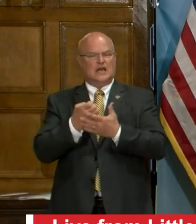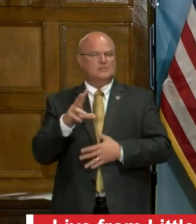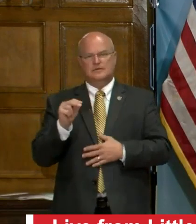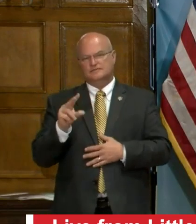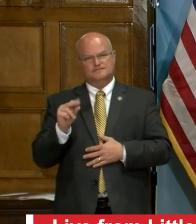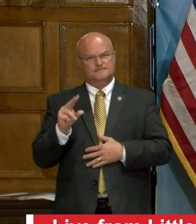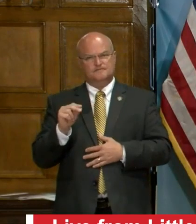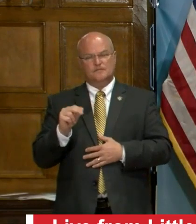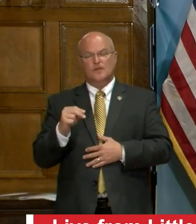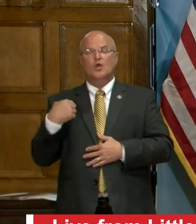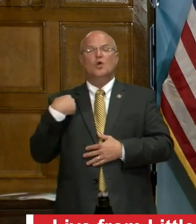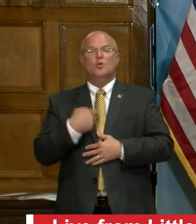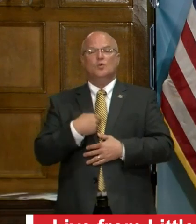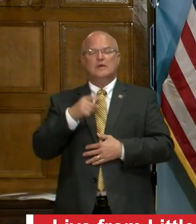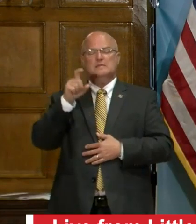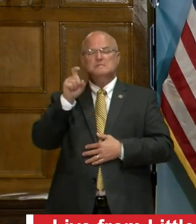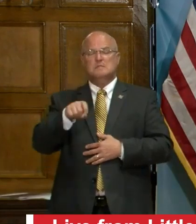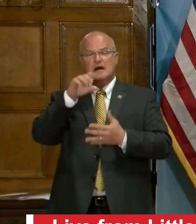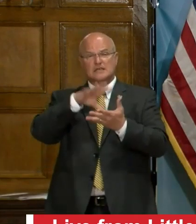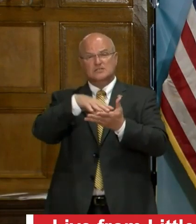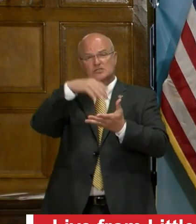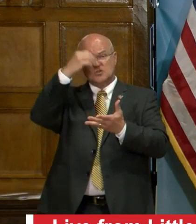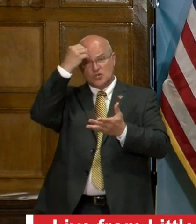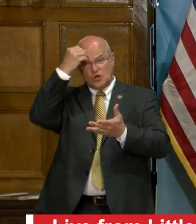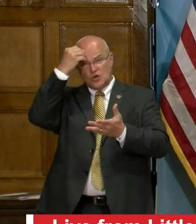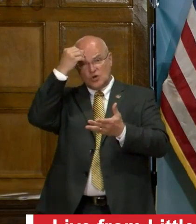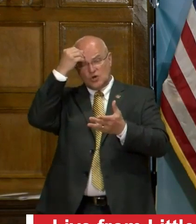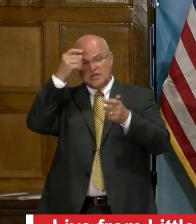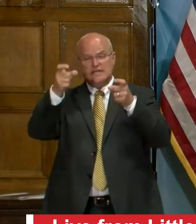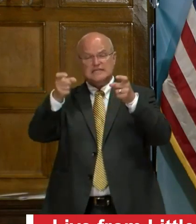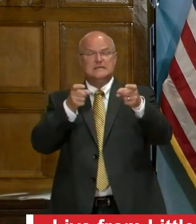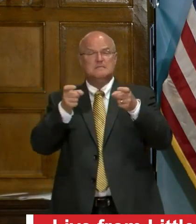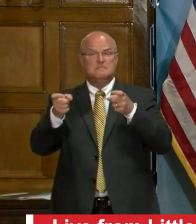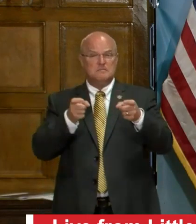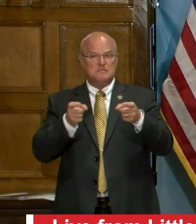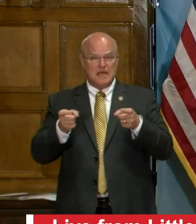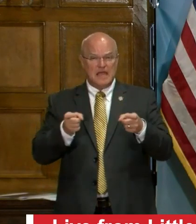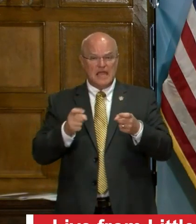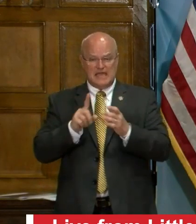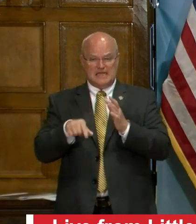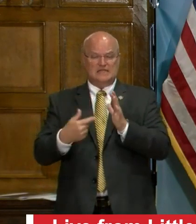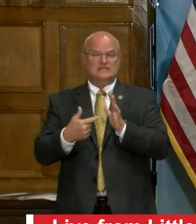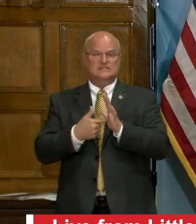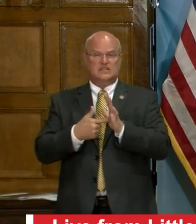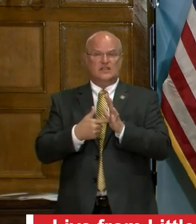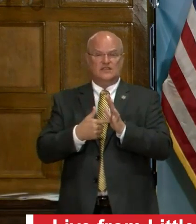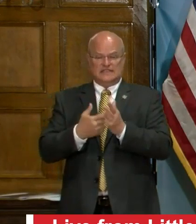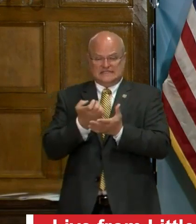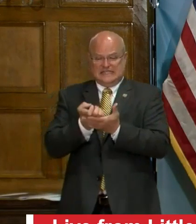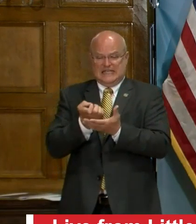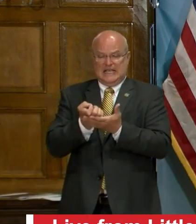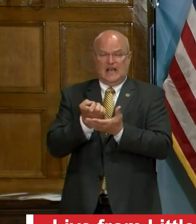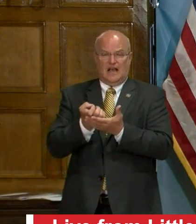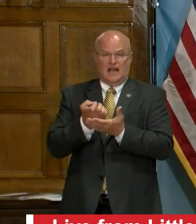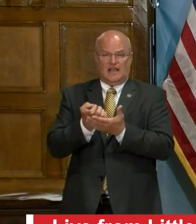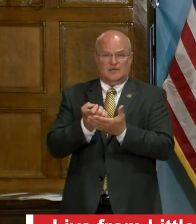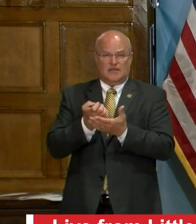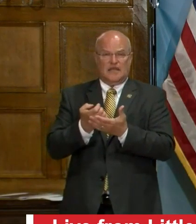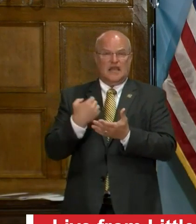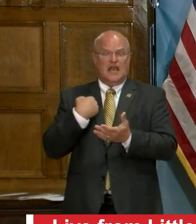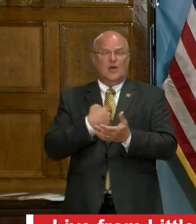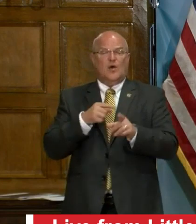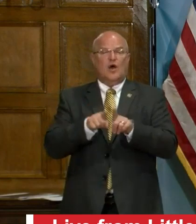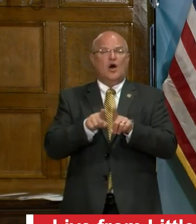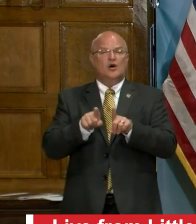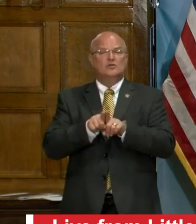economy. We're going to have to learn to manage this economy, and we're also